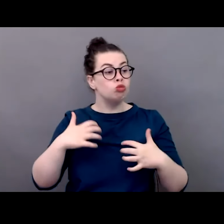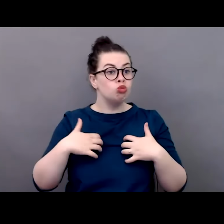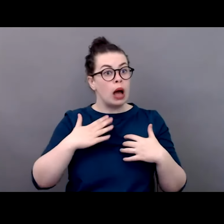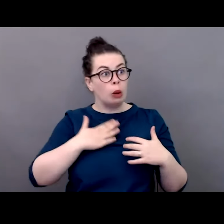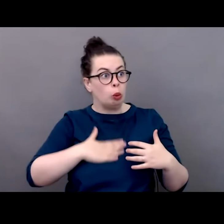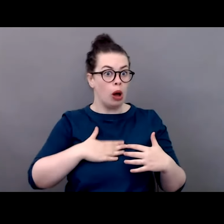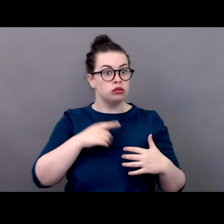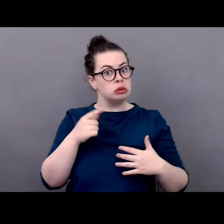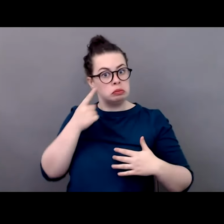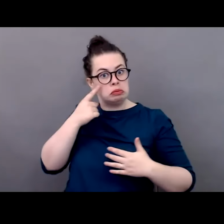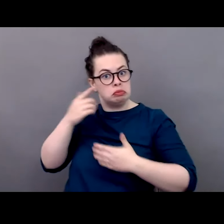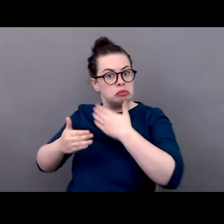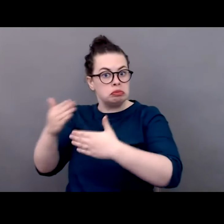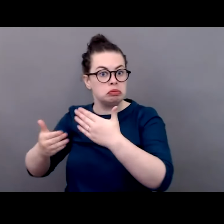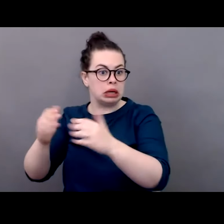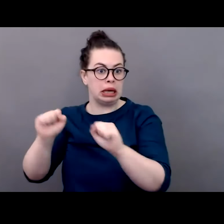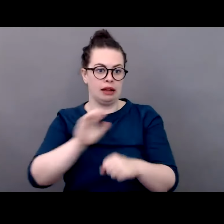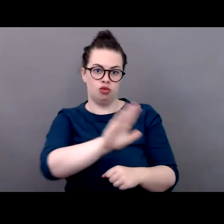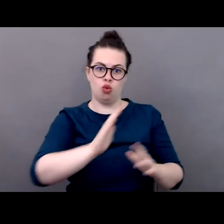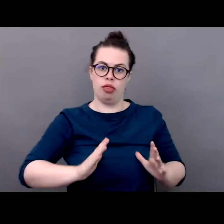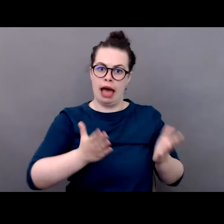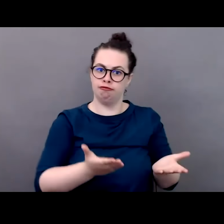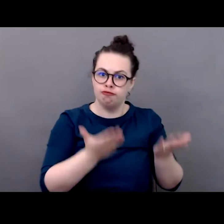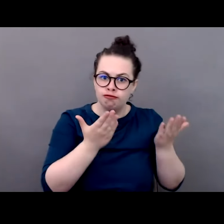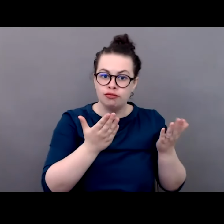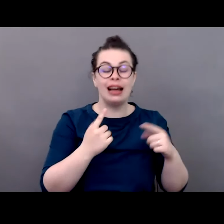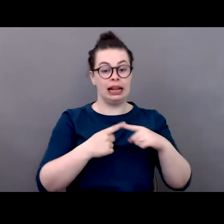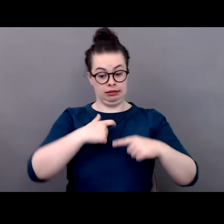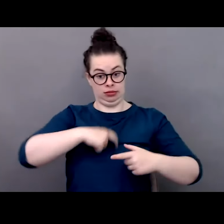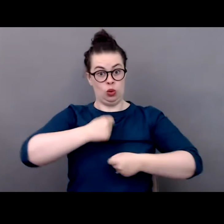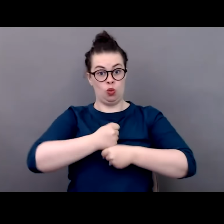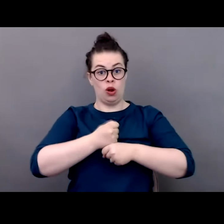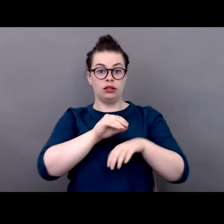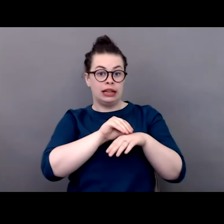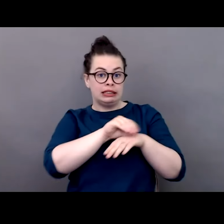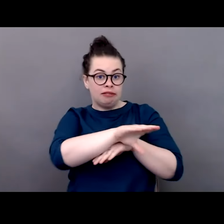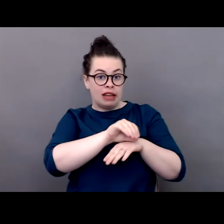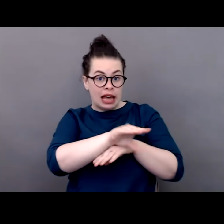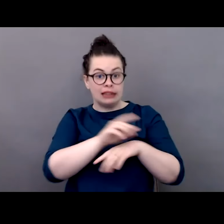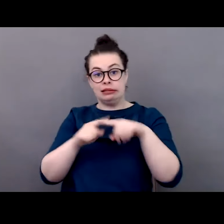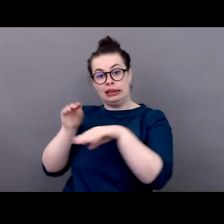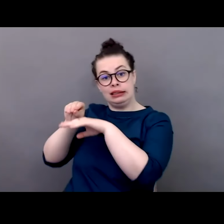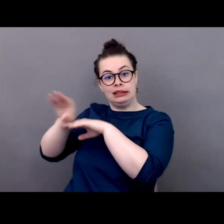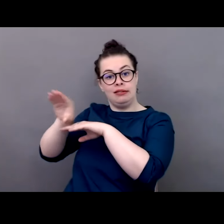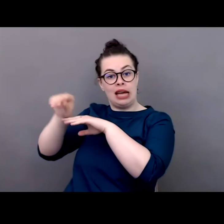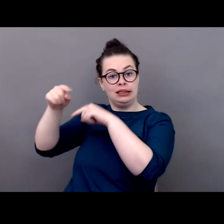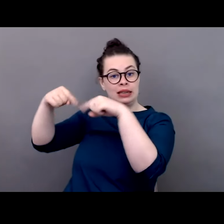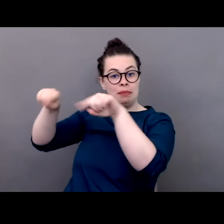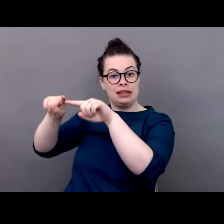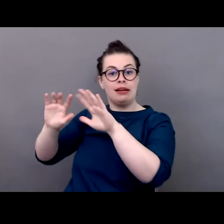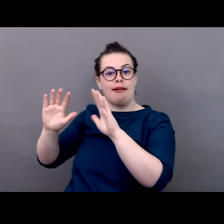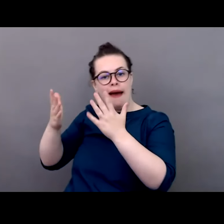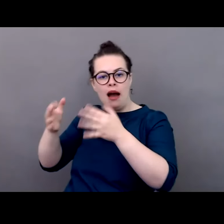case, and is advising the tribunal, in this case the CRPD committee, on how to decide the